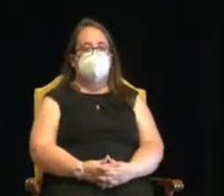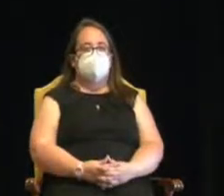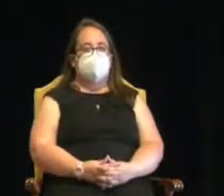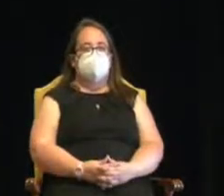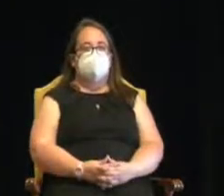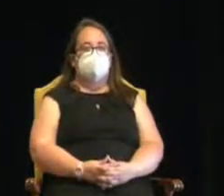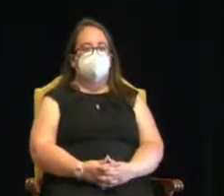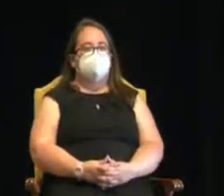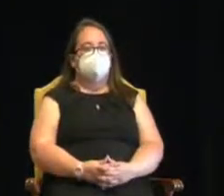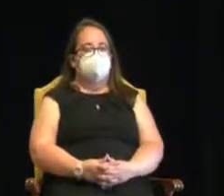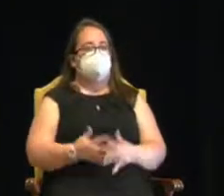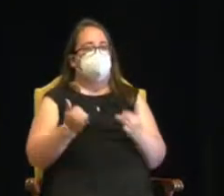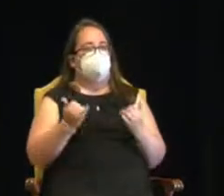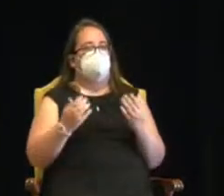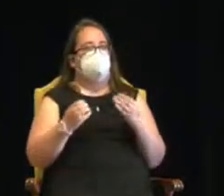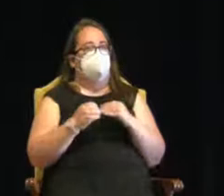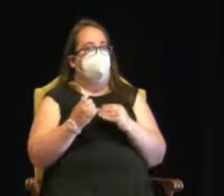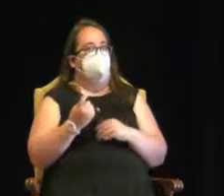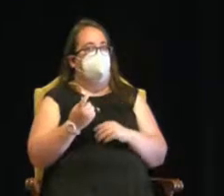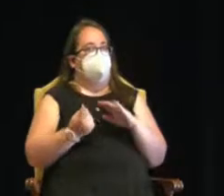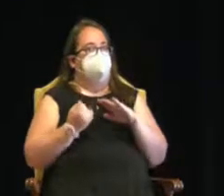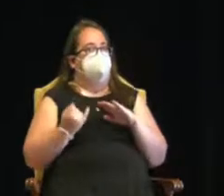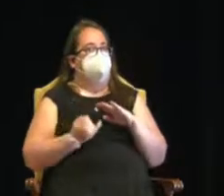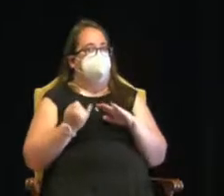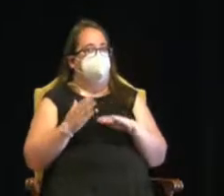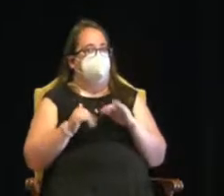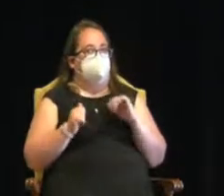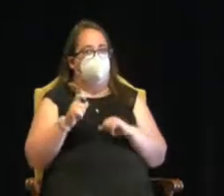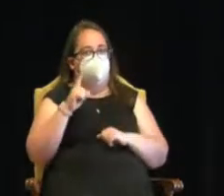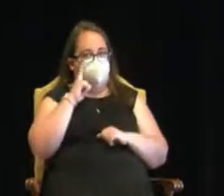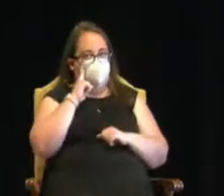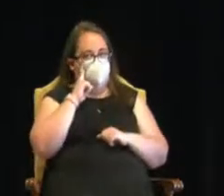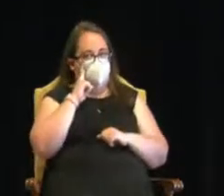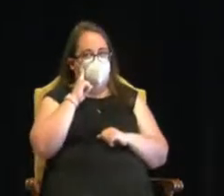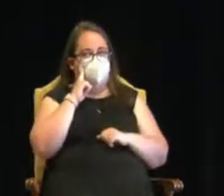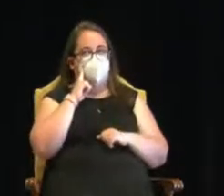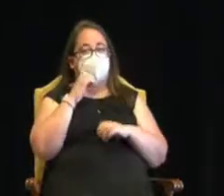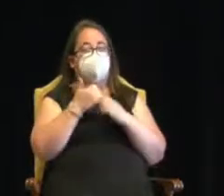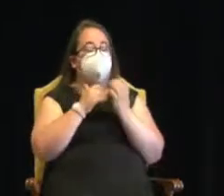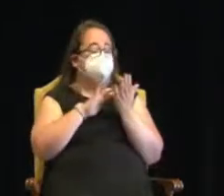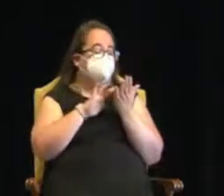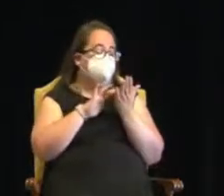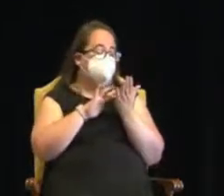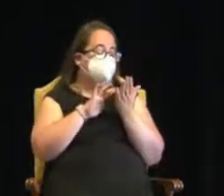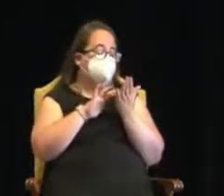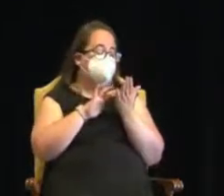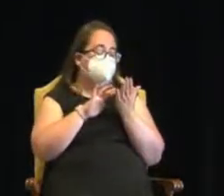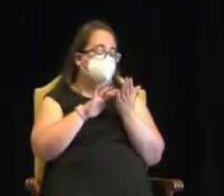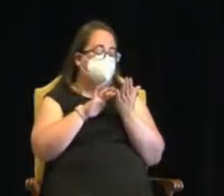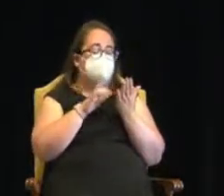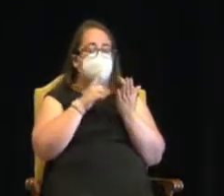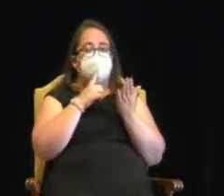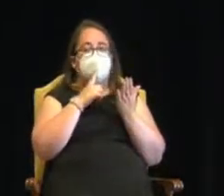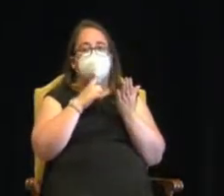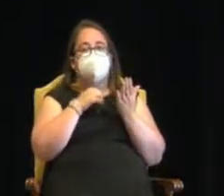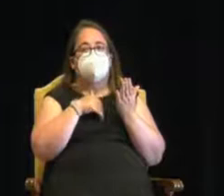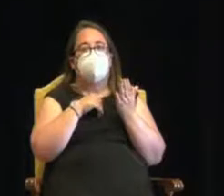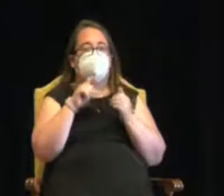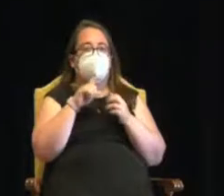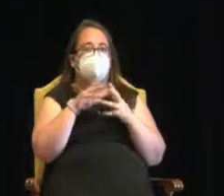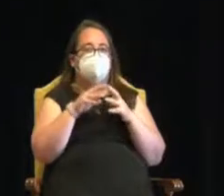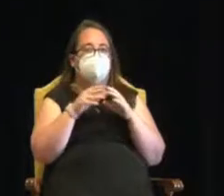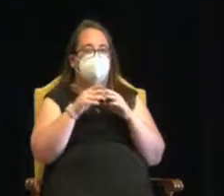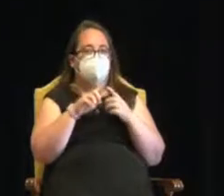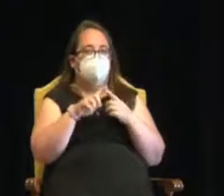bit more alone than we think we are. And that, you know, we get on our devices and it says we have this many